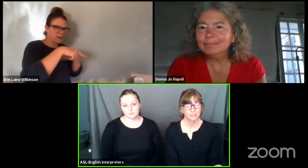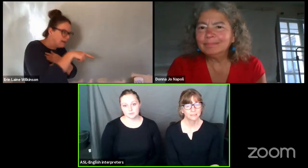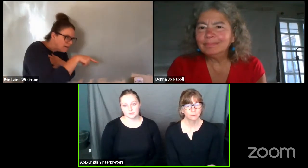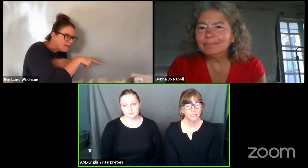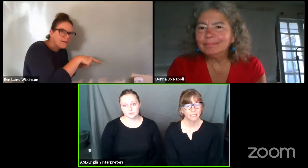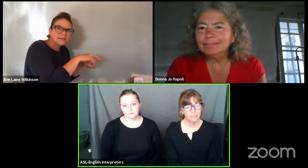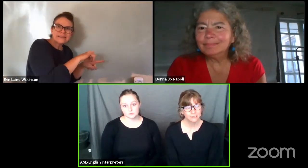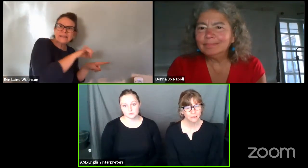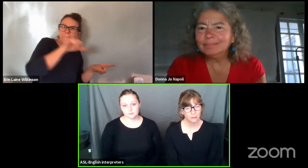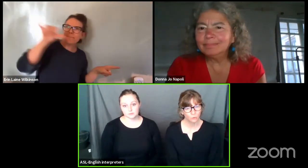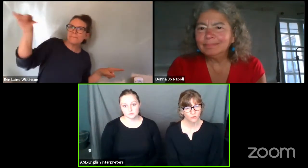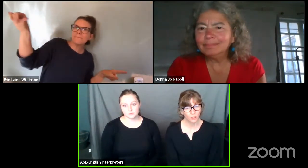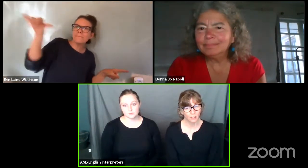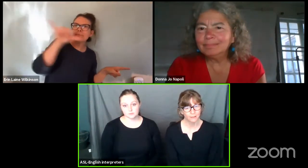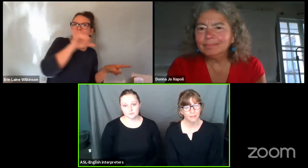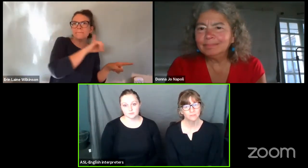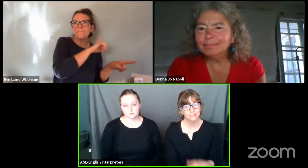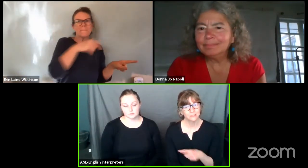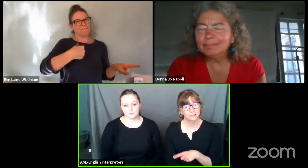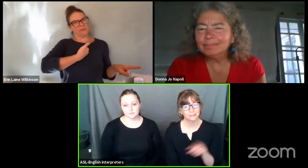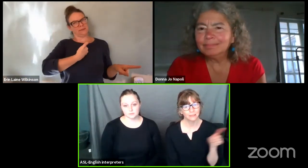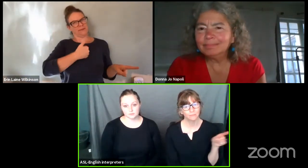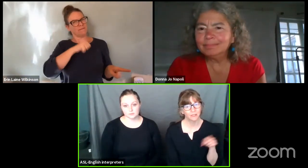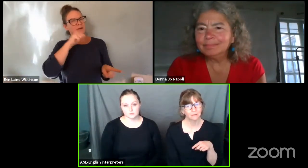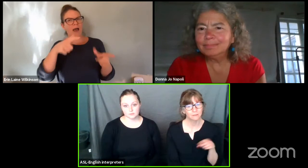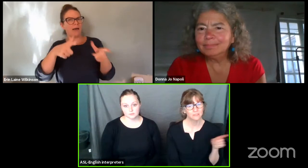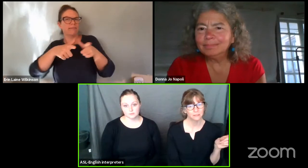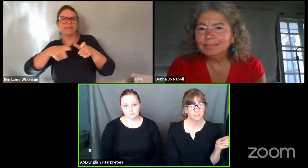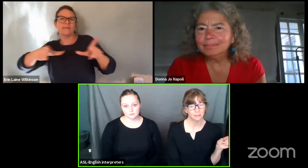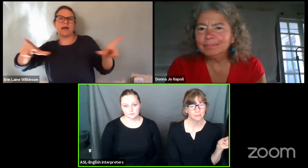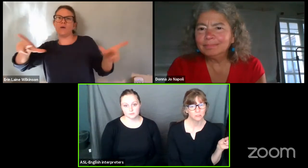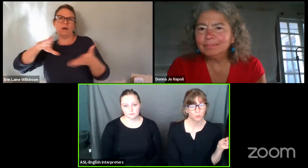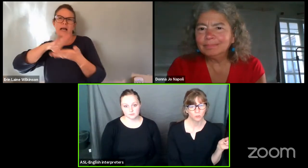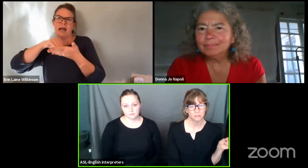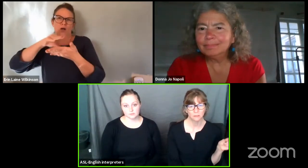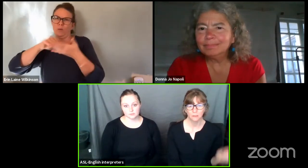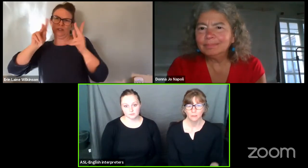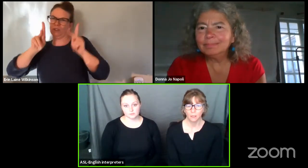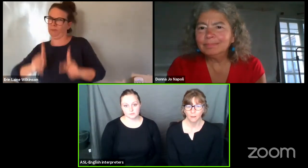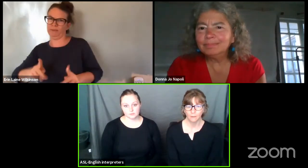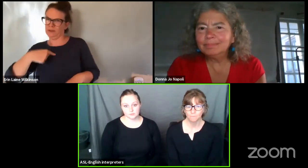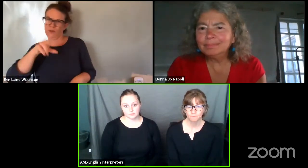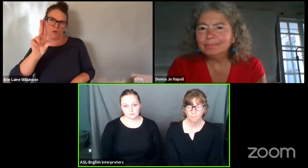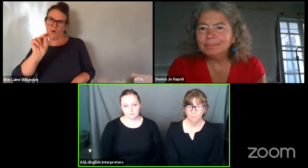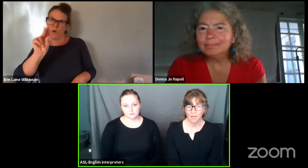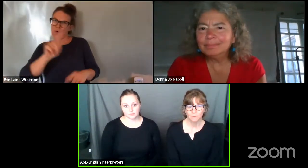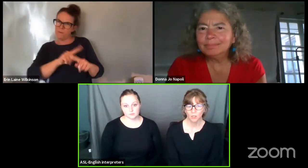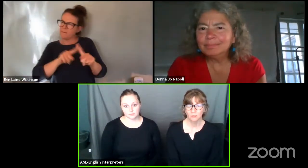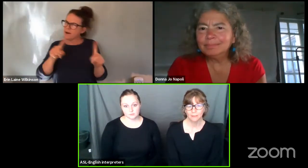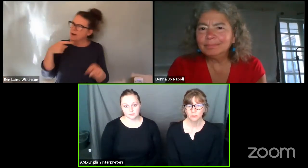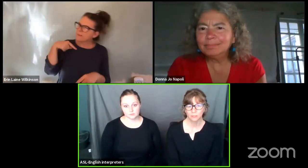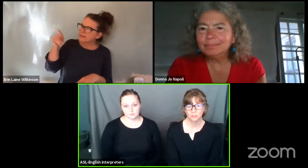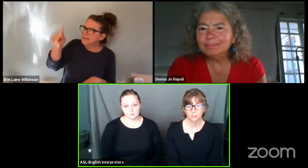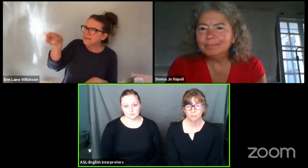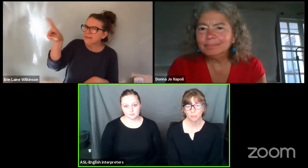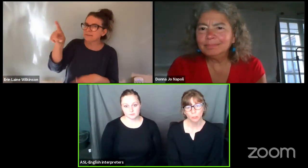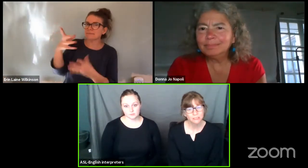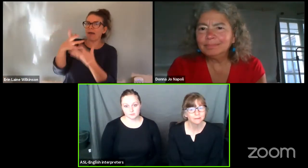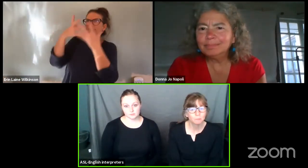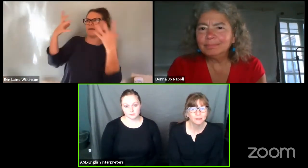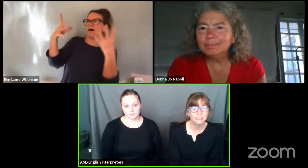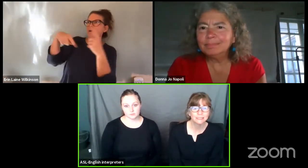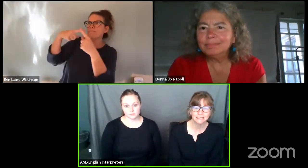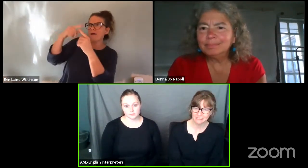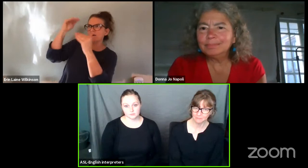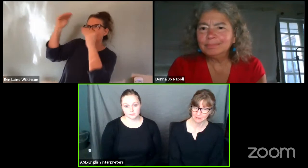adults, some kids that know sign, I'm seeing the same thing that I'm seeing in adults. And I'm not a language acquisition